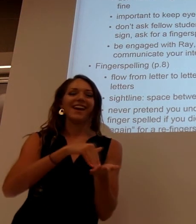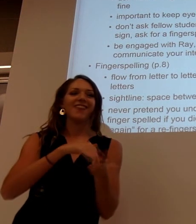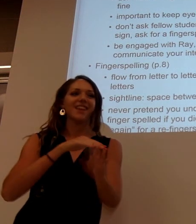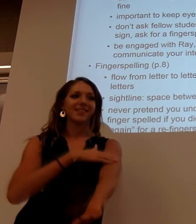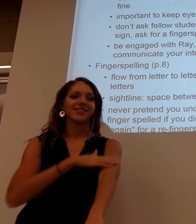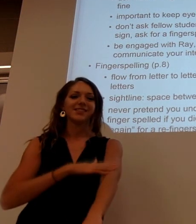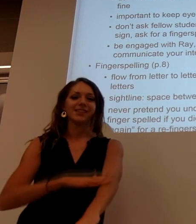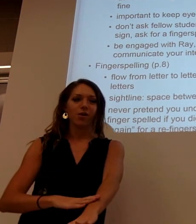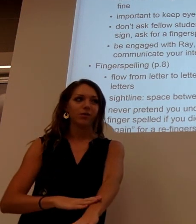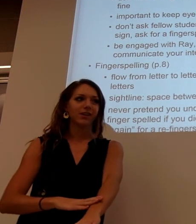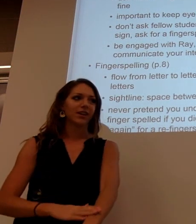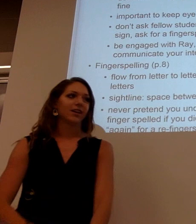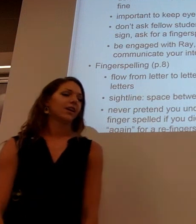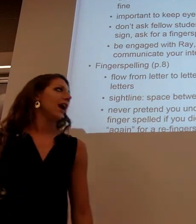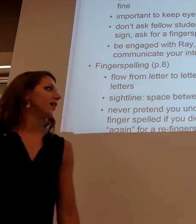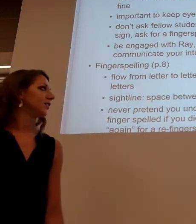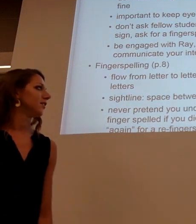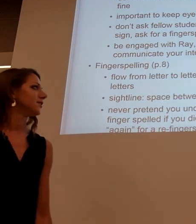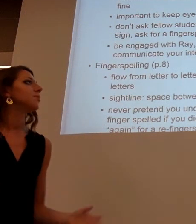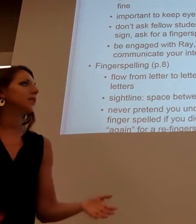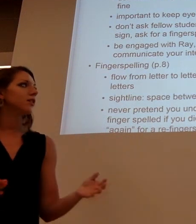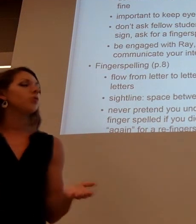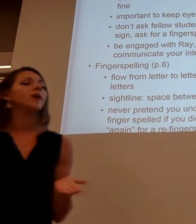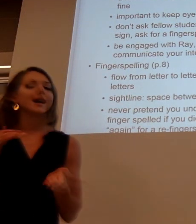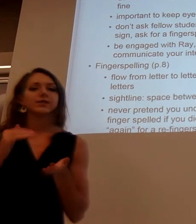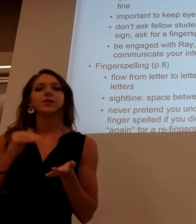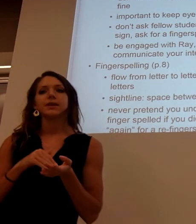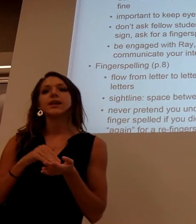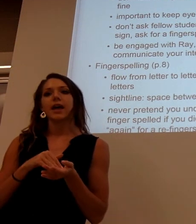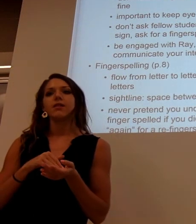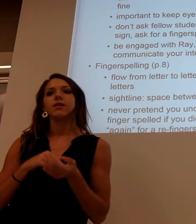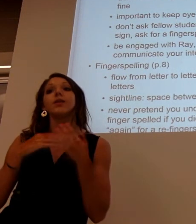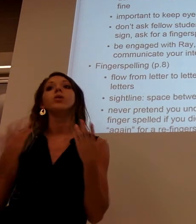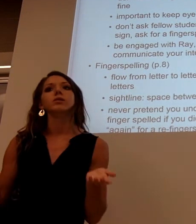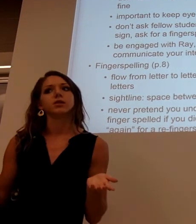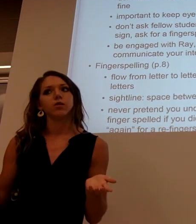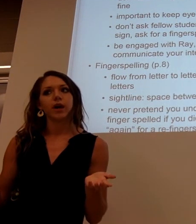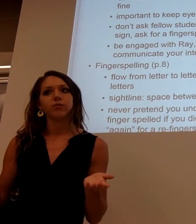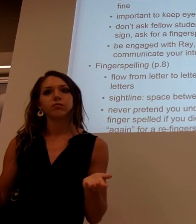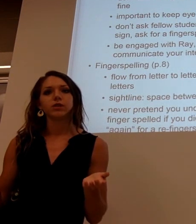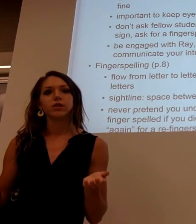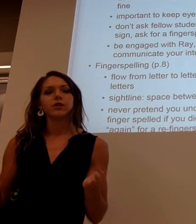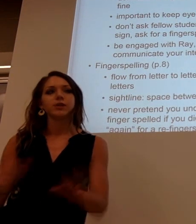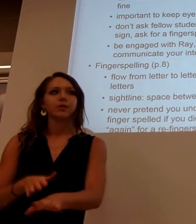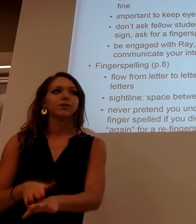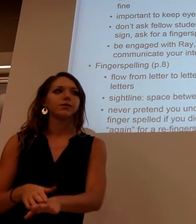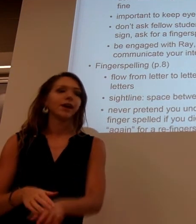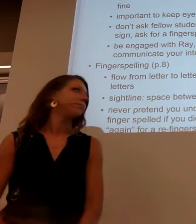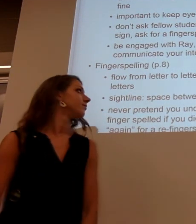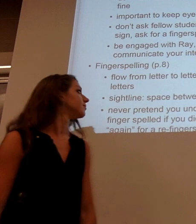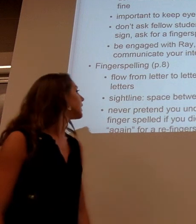And then this is slow. And typically, though, when you ask for something again, it will slow down. So, yeah.